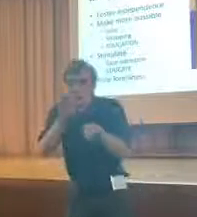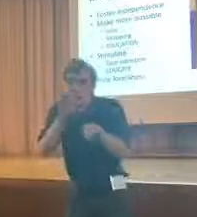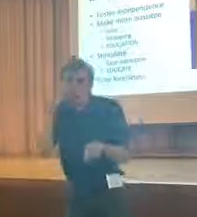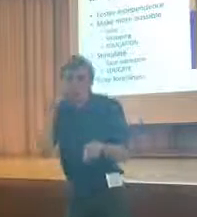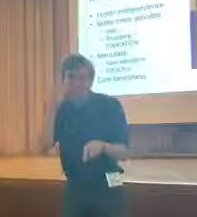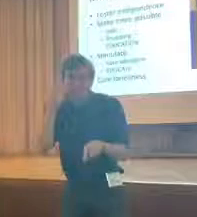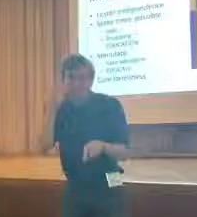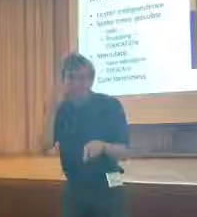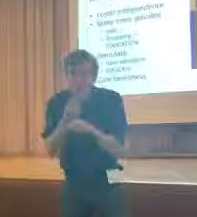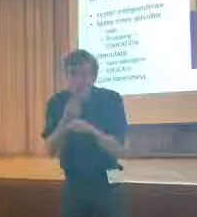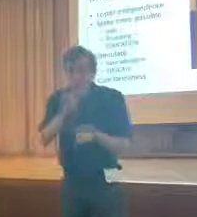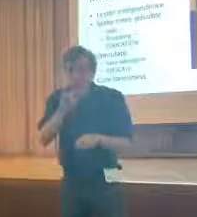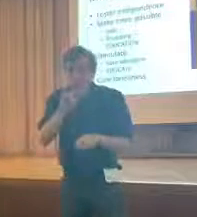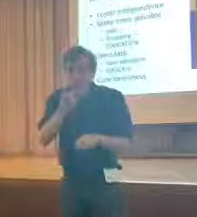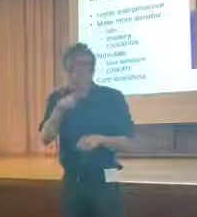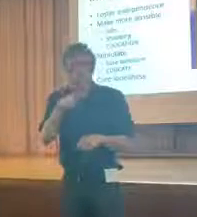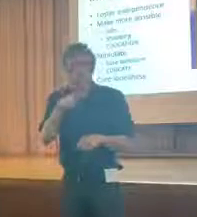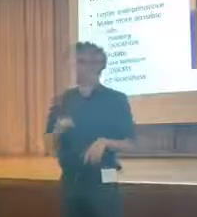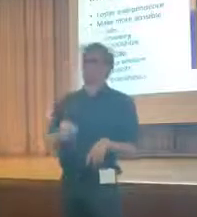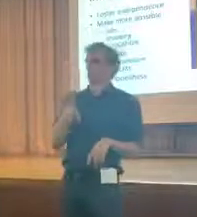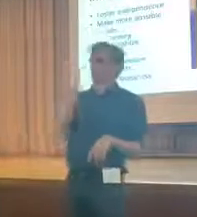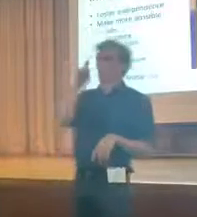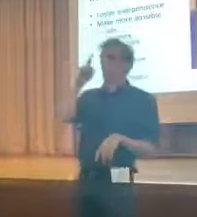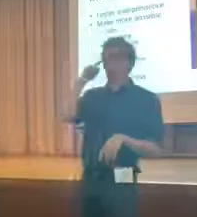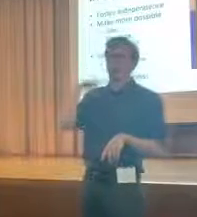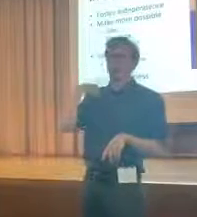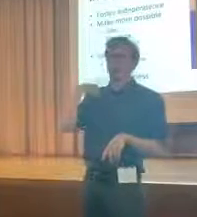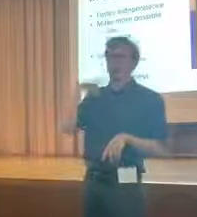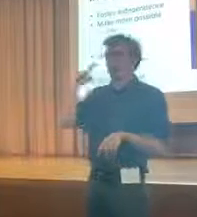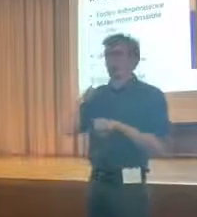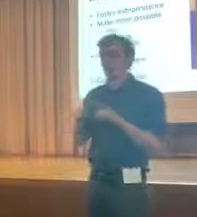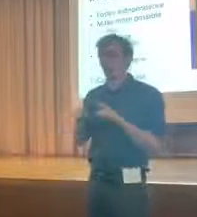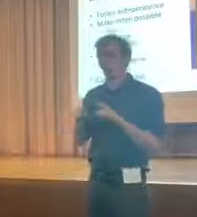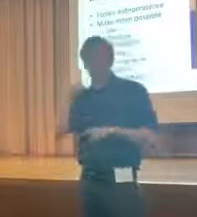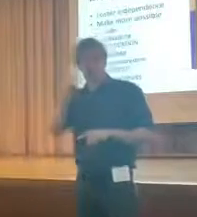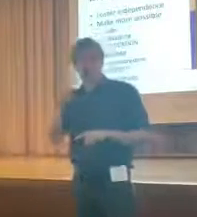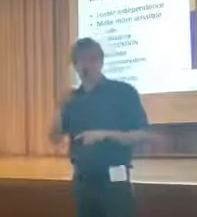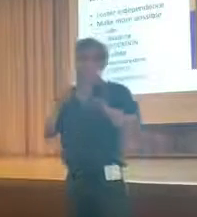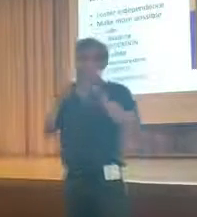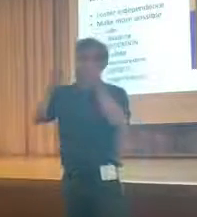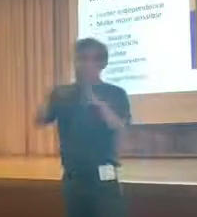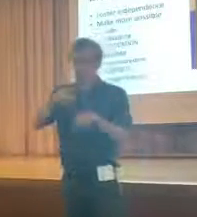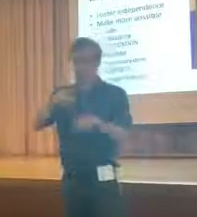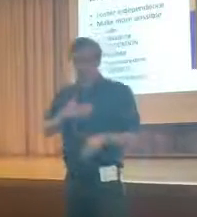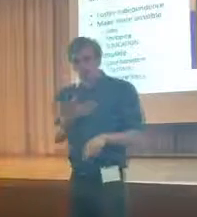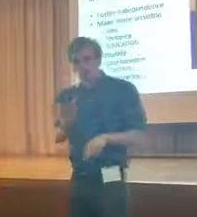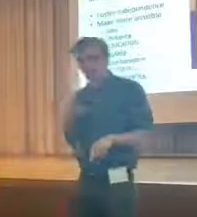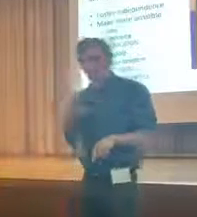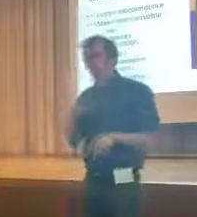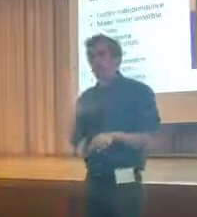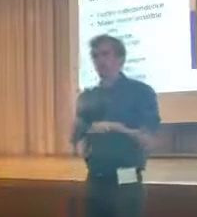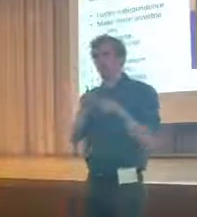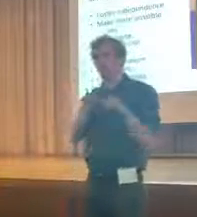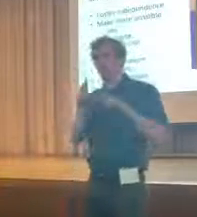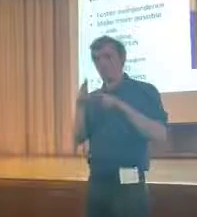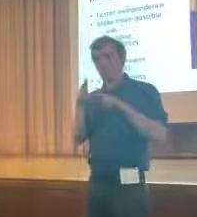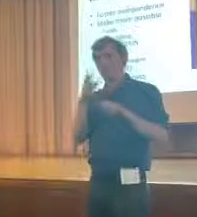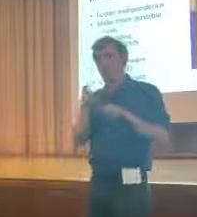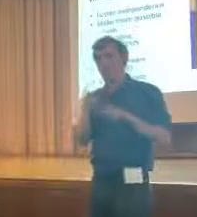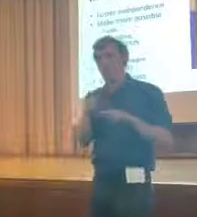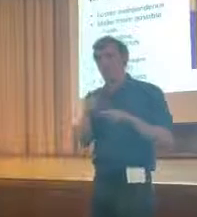So we became friends, and probably the most moving part of that was